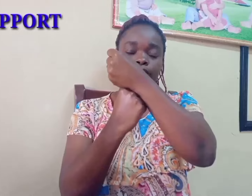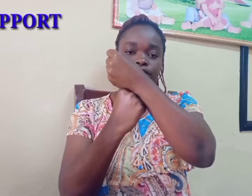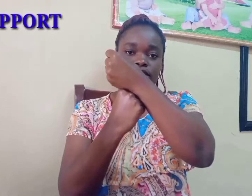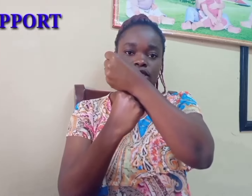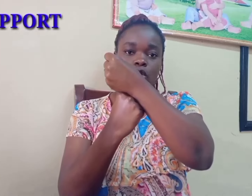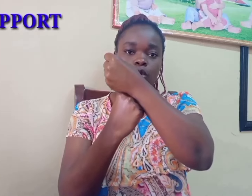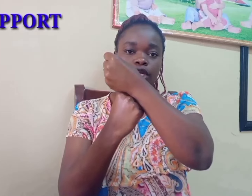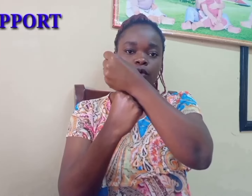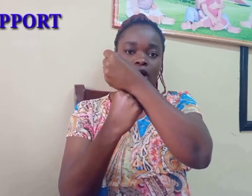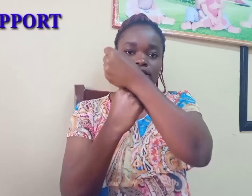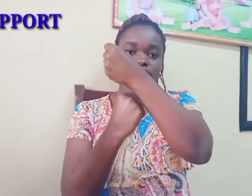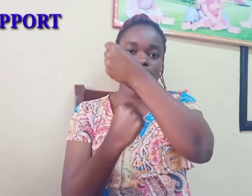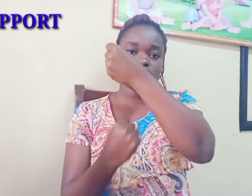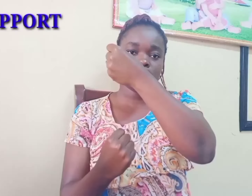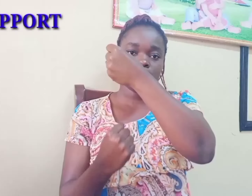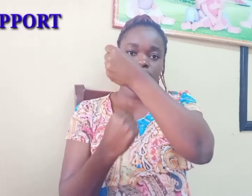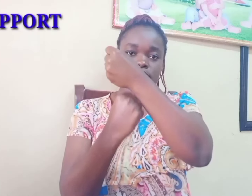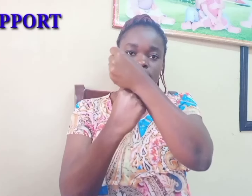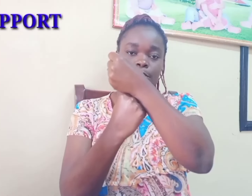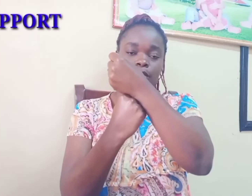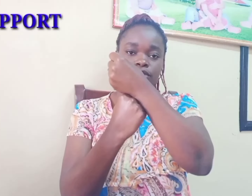Support, only once, support.